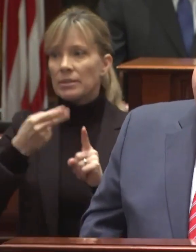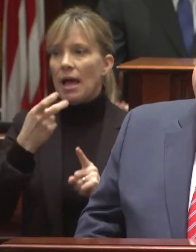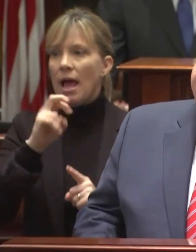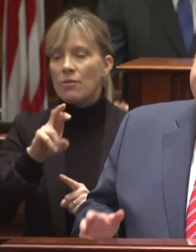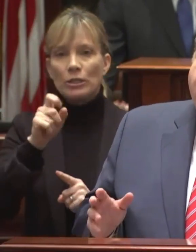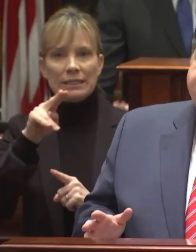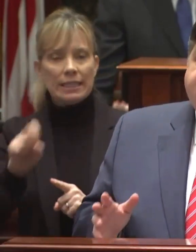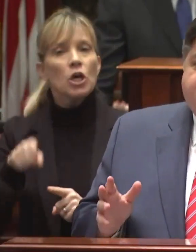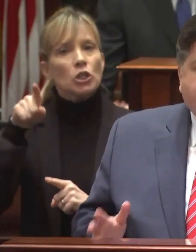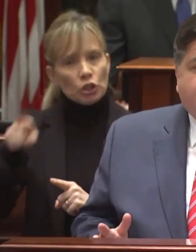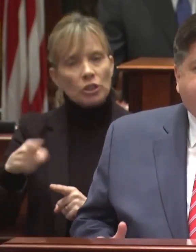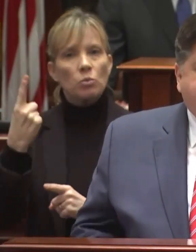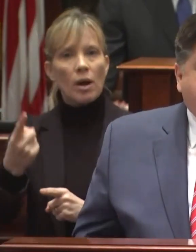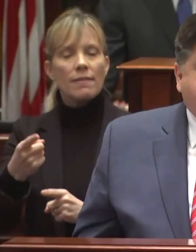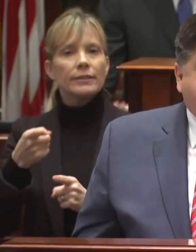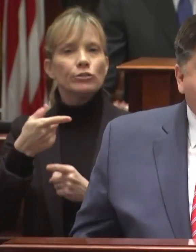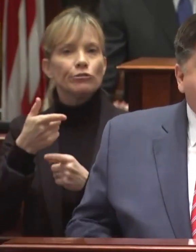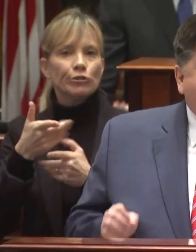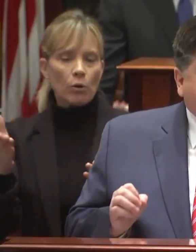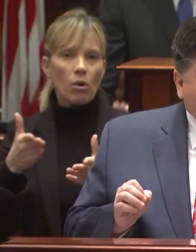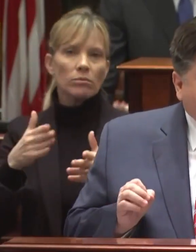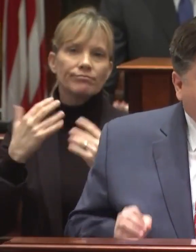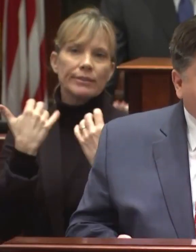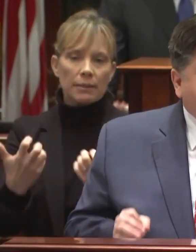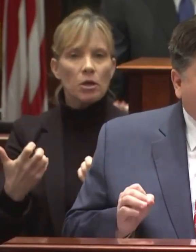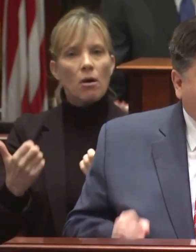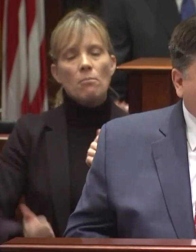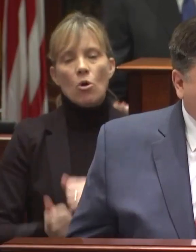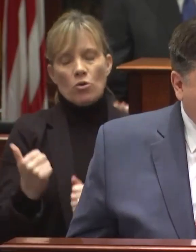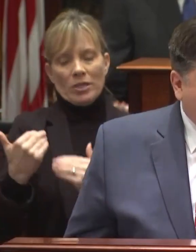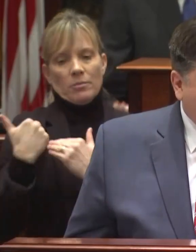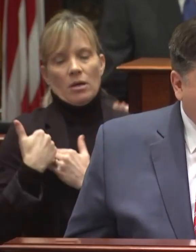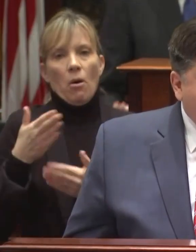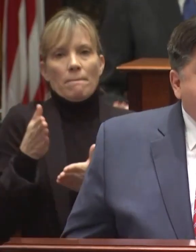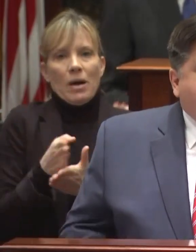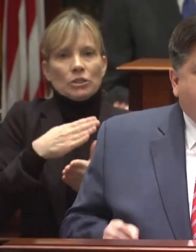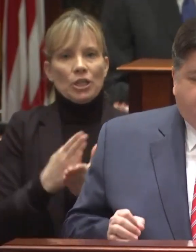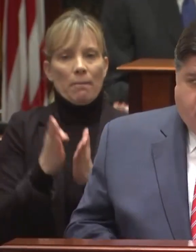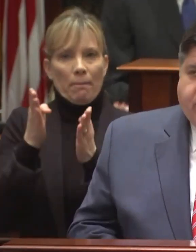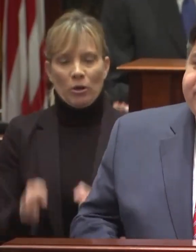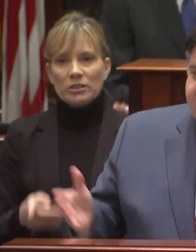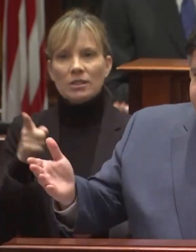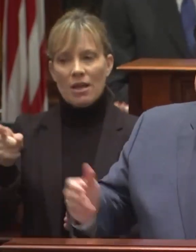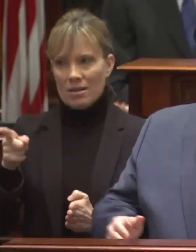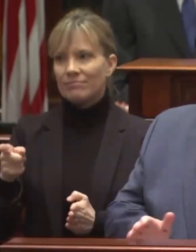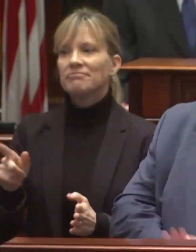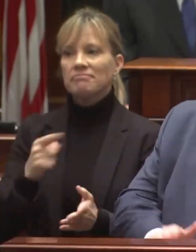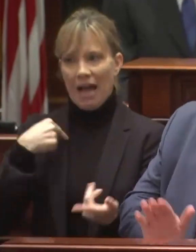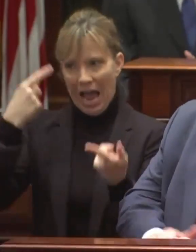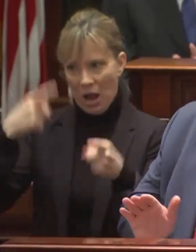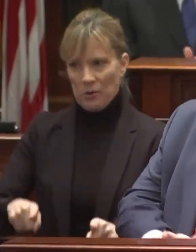Staines, who is one of the General Assembly's most responsible budgeteers,